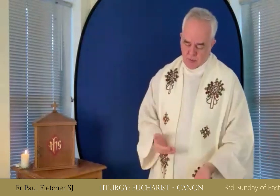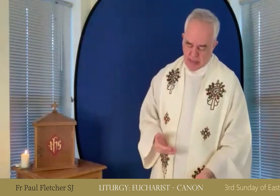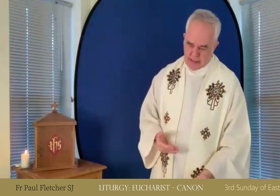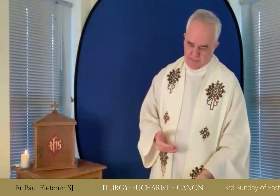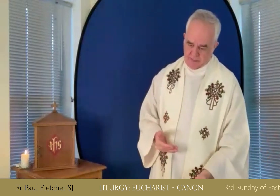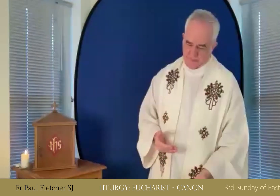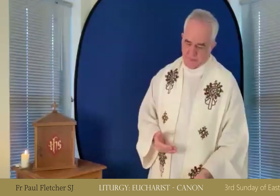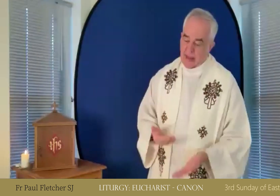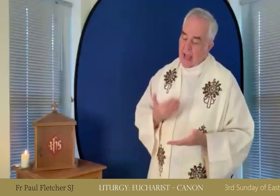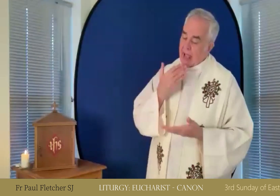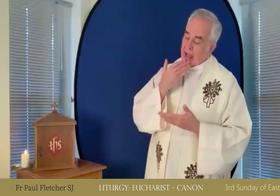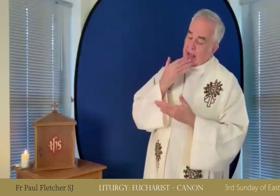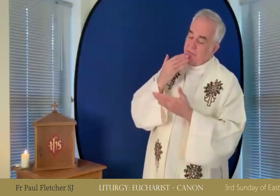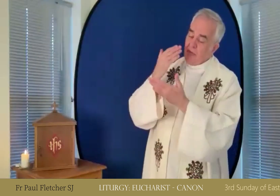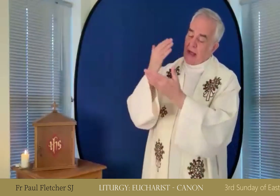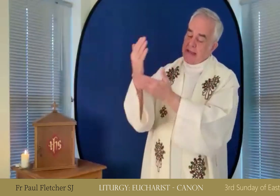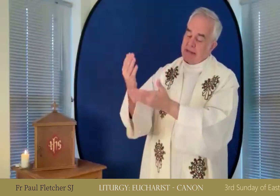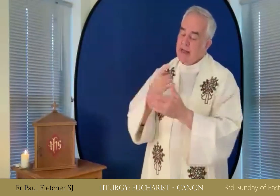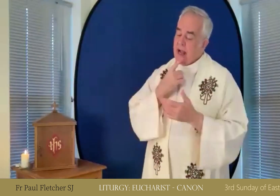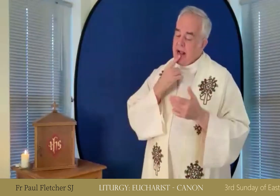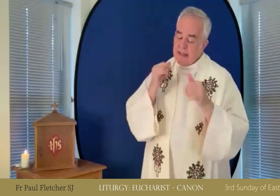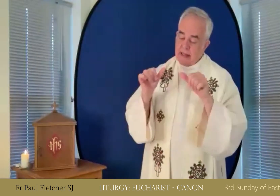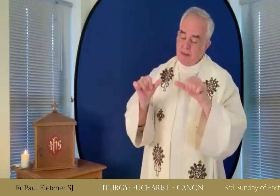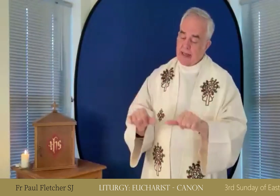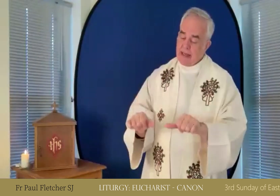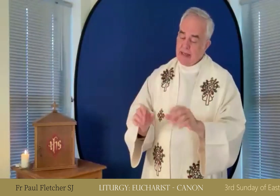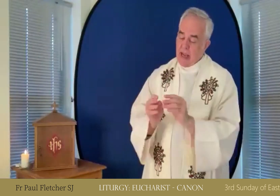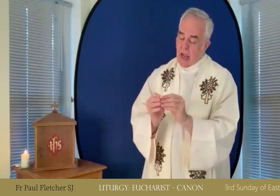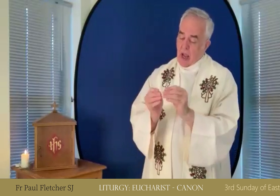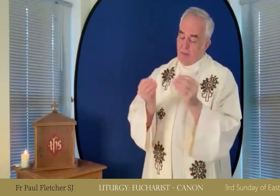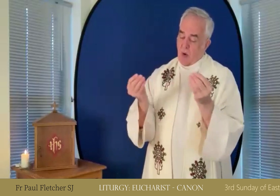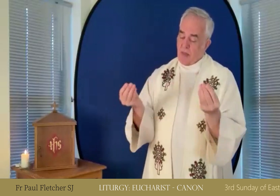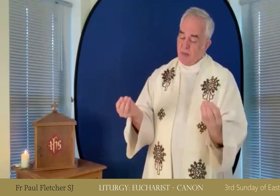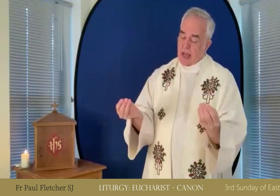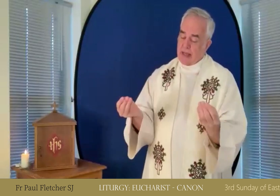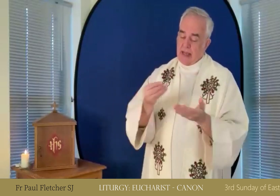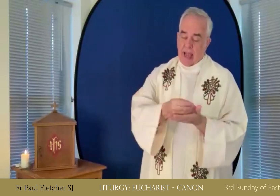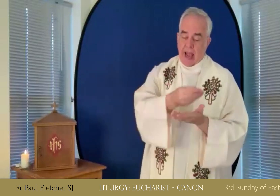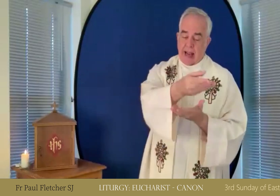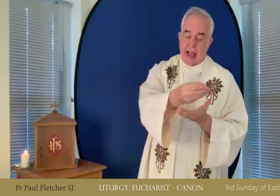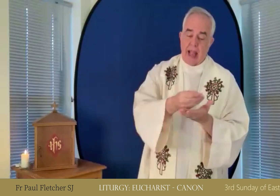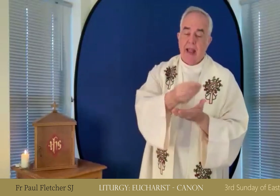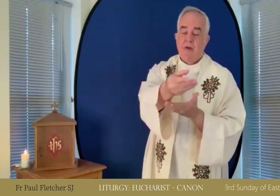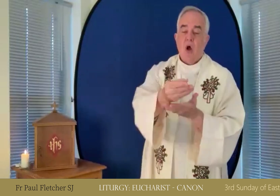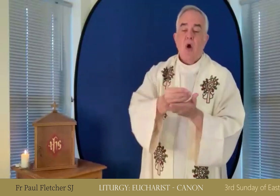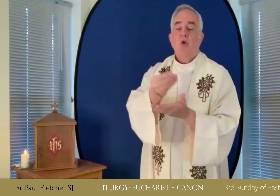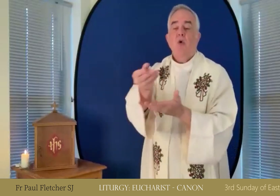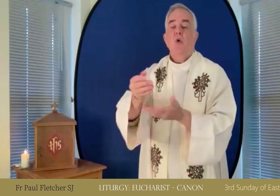bread, gave you thanks, that the blessing, brought the bread, gave to